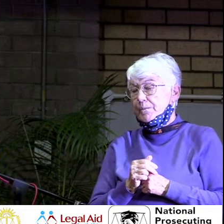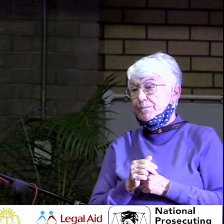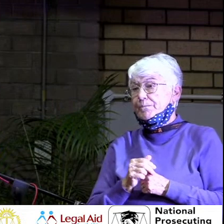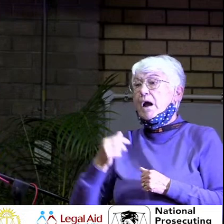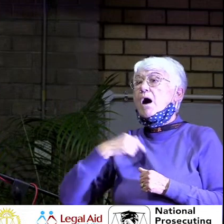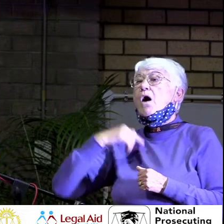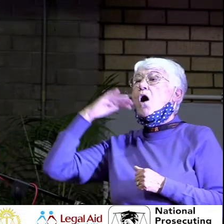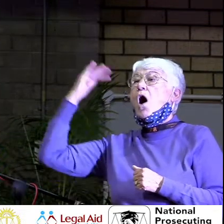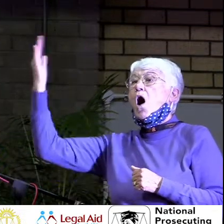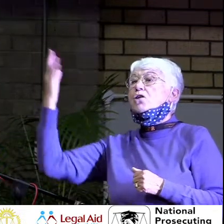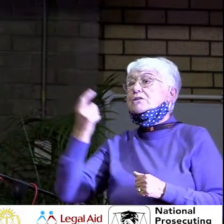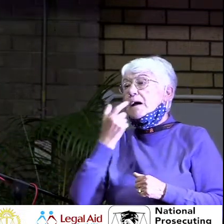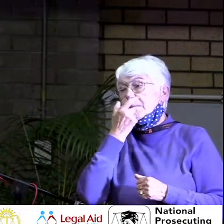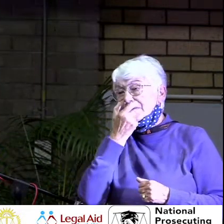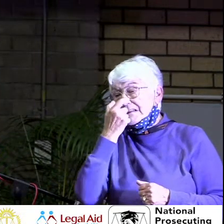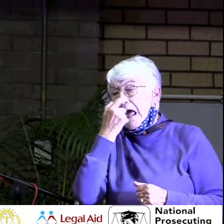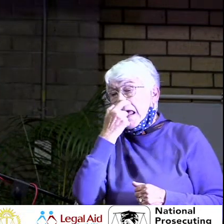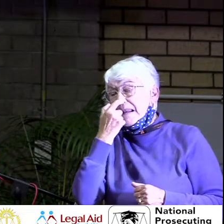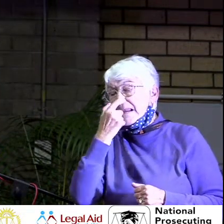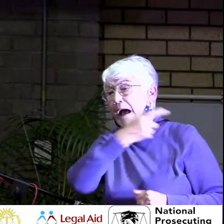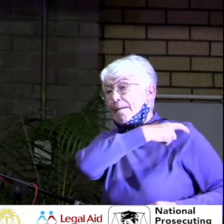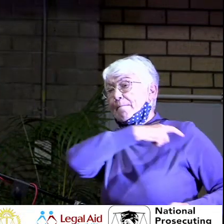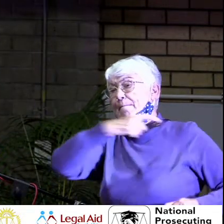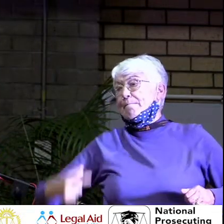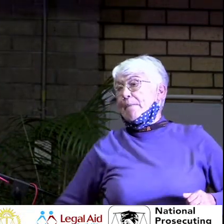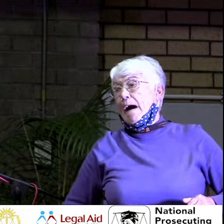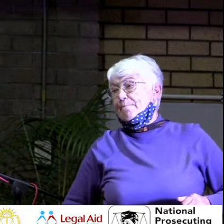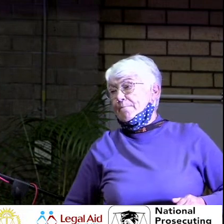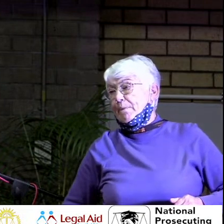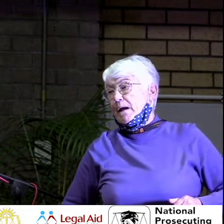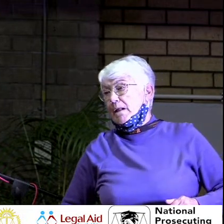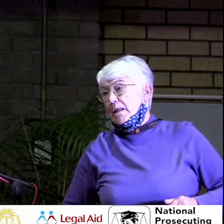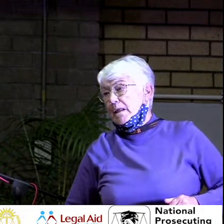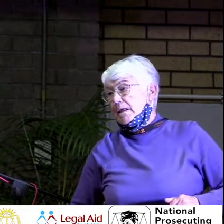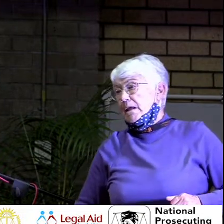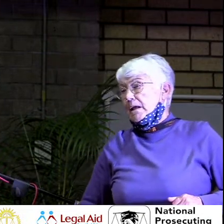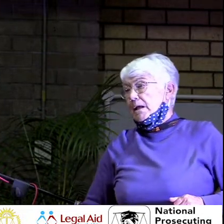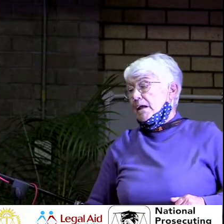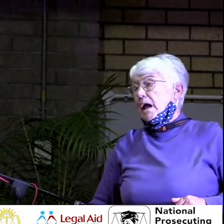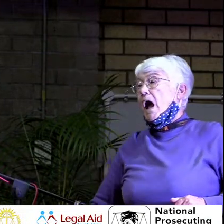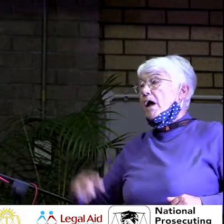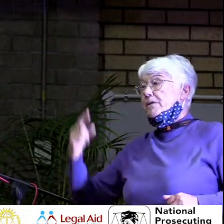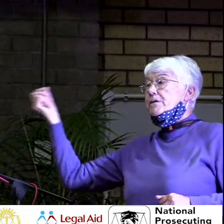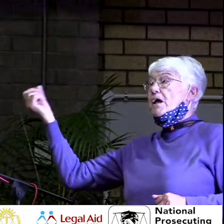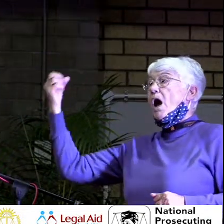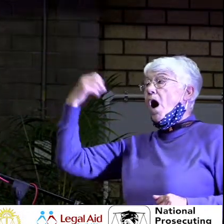Ramaphosa, and they referred to a voice note that was received